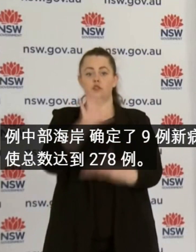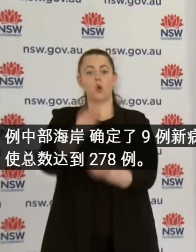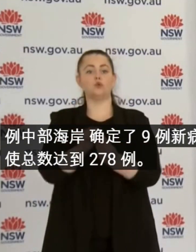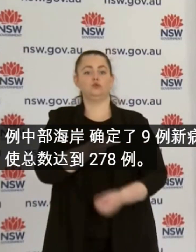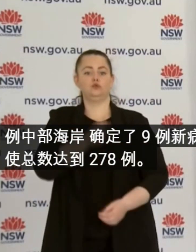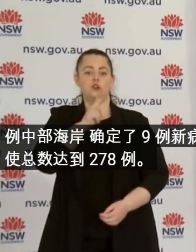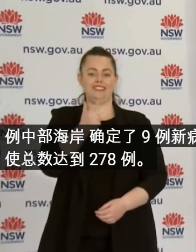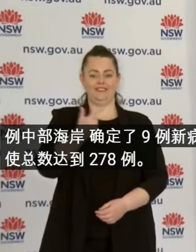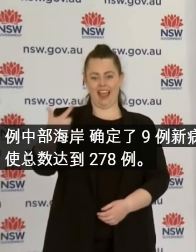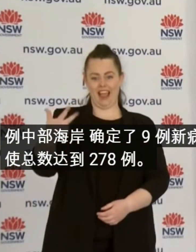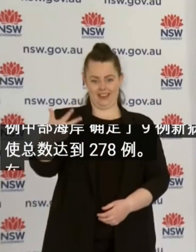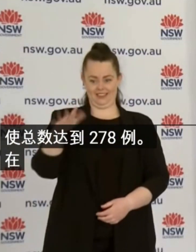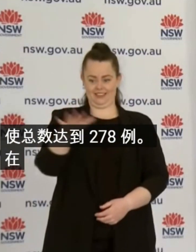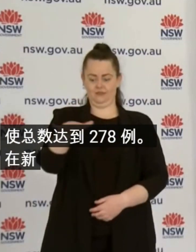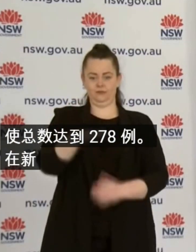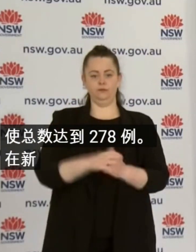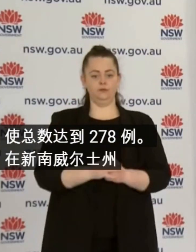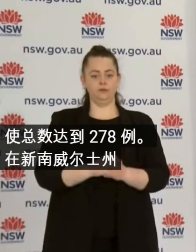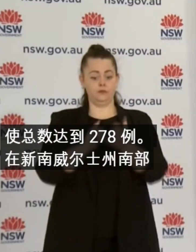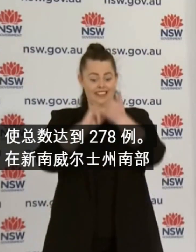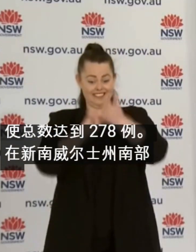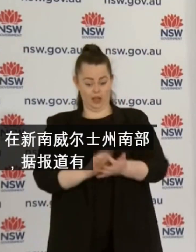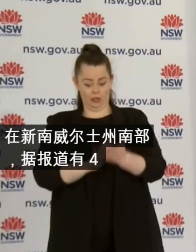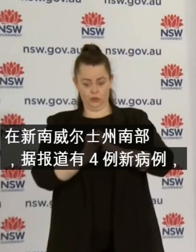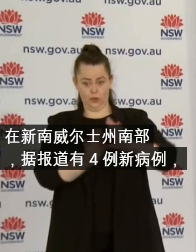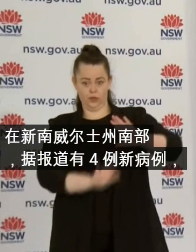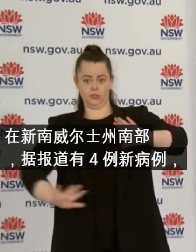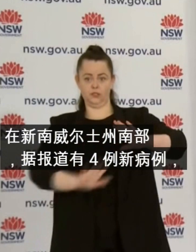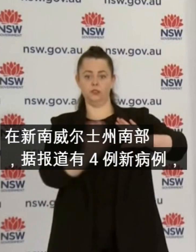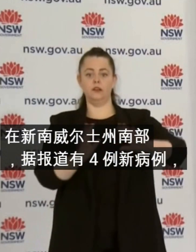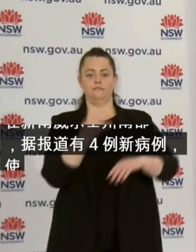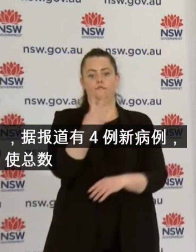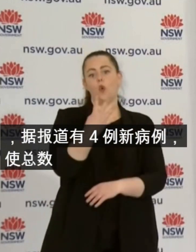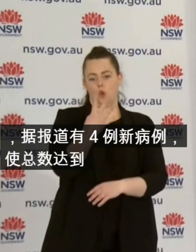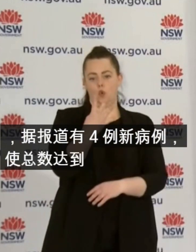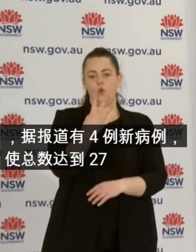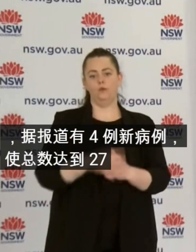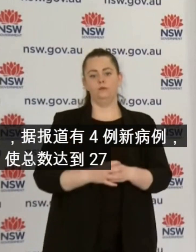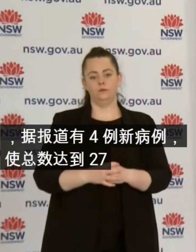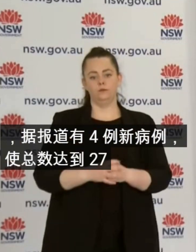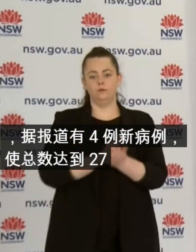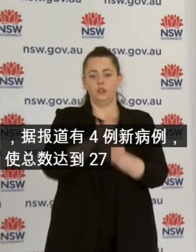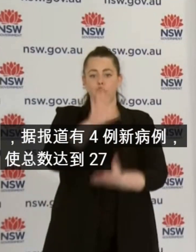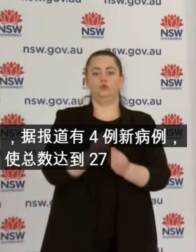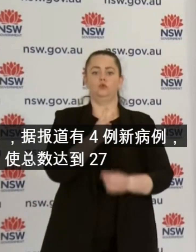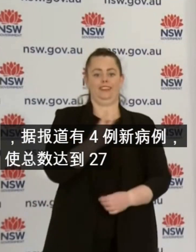278. And in southern New South Wales, 4 new cases were reported, bringing their total to